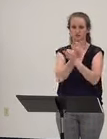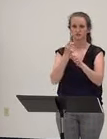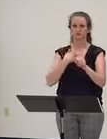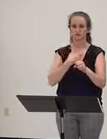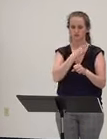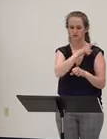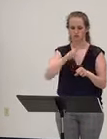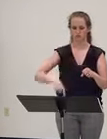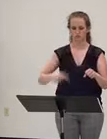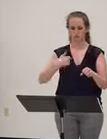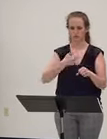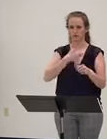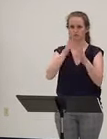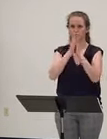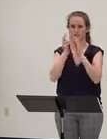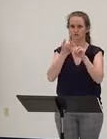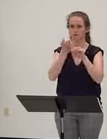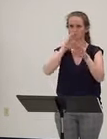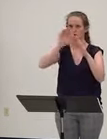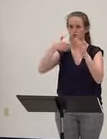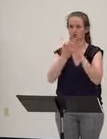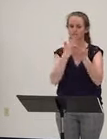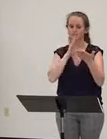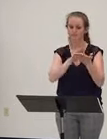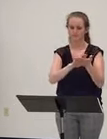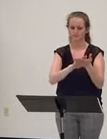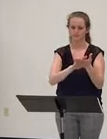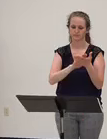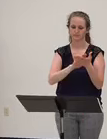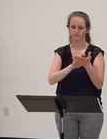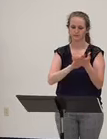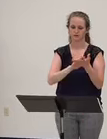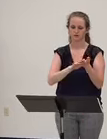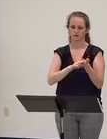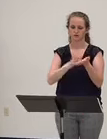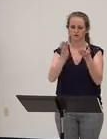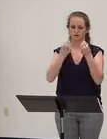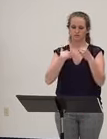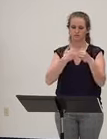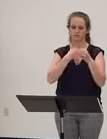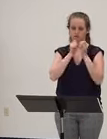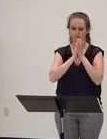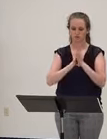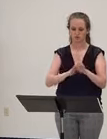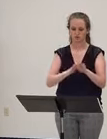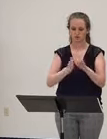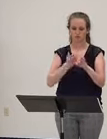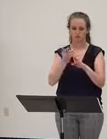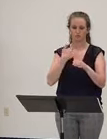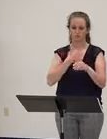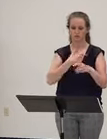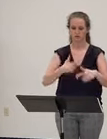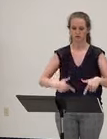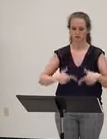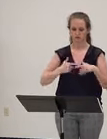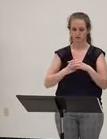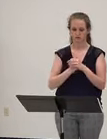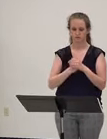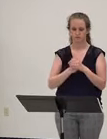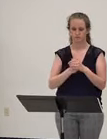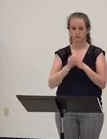us, Lord, we pray, from every evil. Graciously grant peace in our